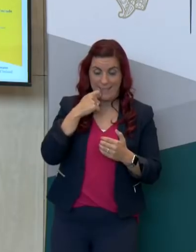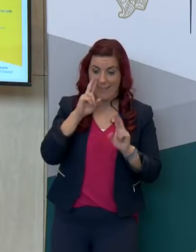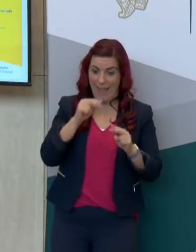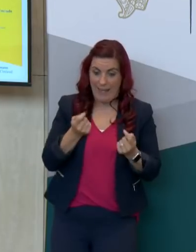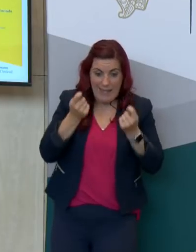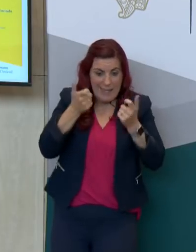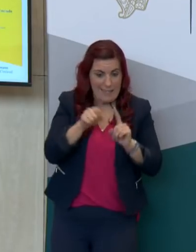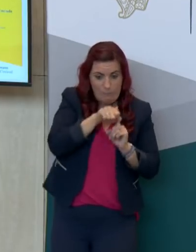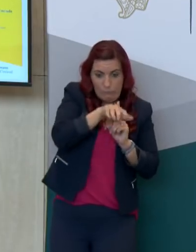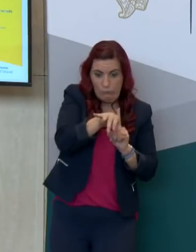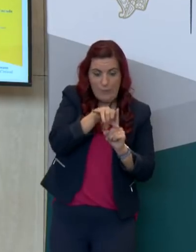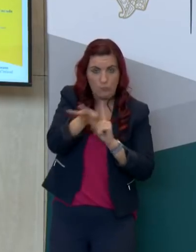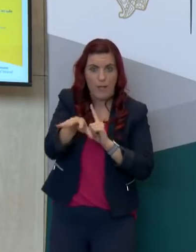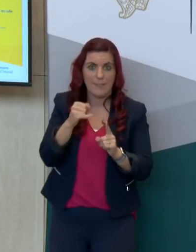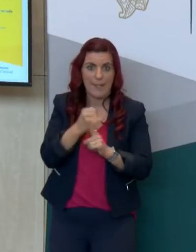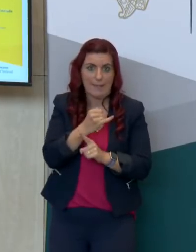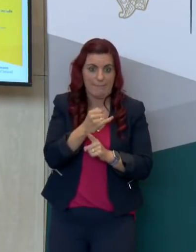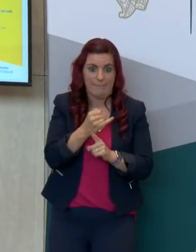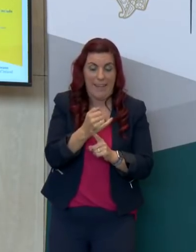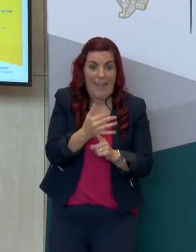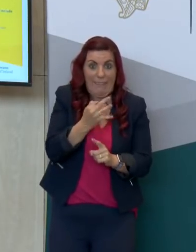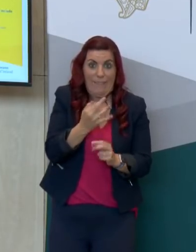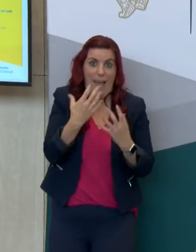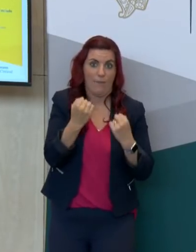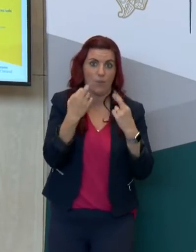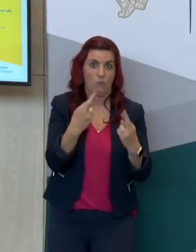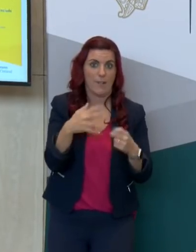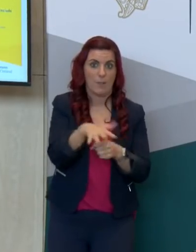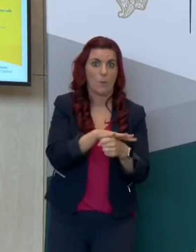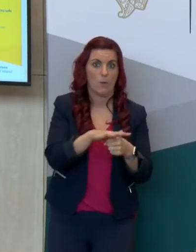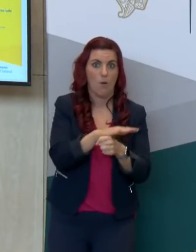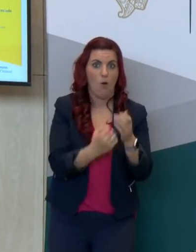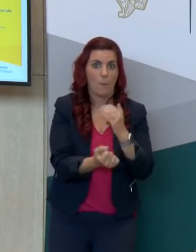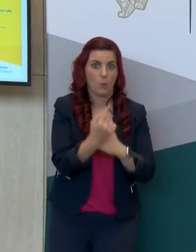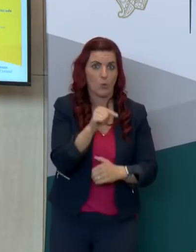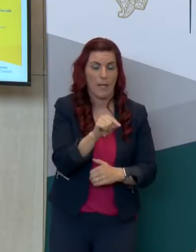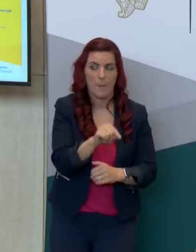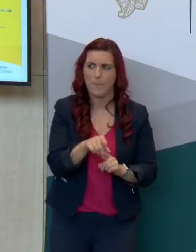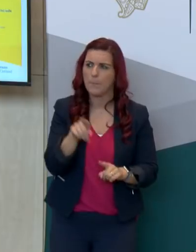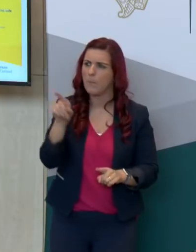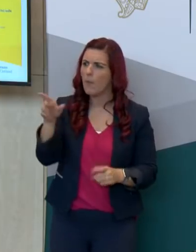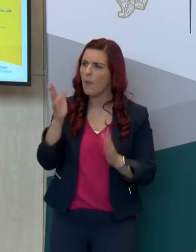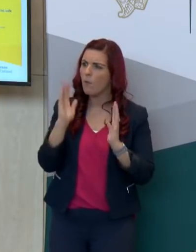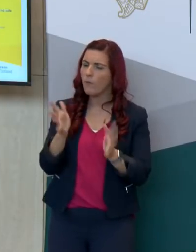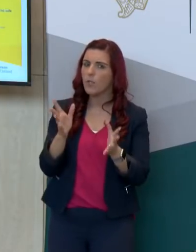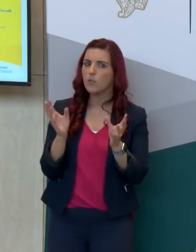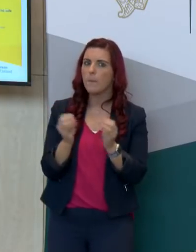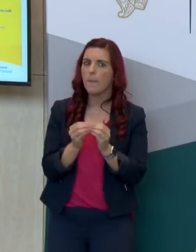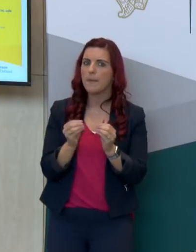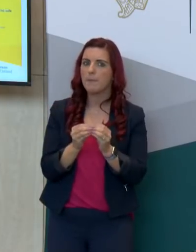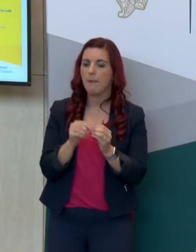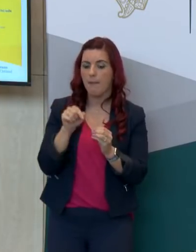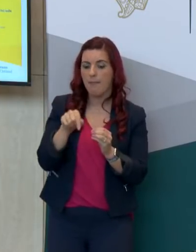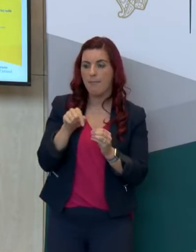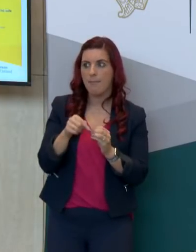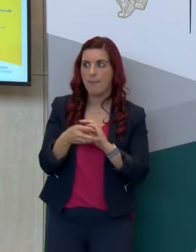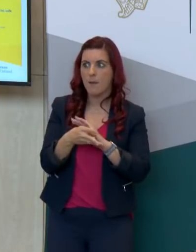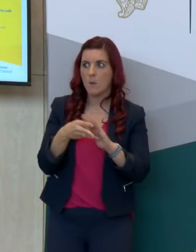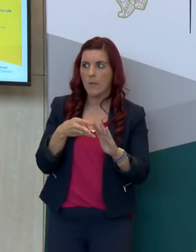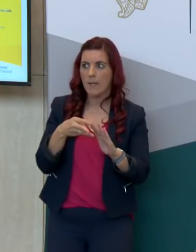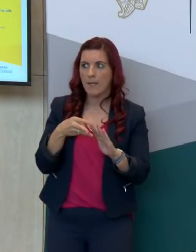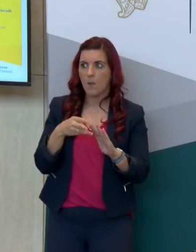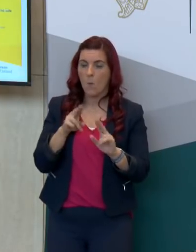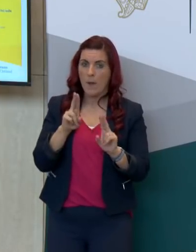will spread if it's given any opportunity. You'd mentioned there, finally for me, that this week we can be uncertain